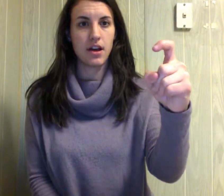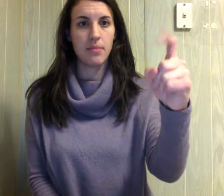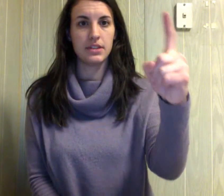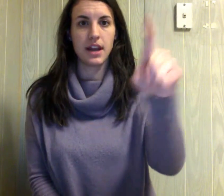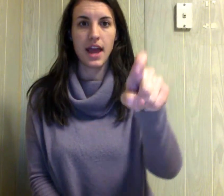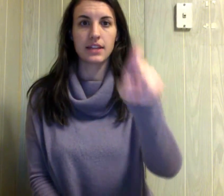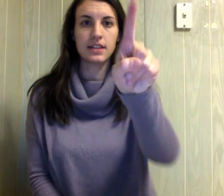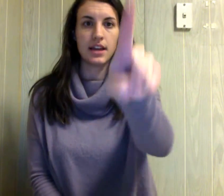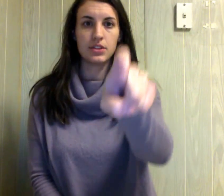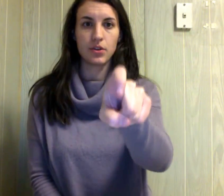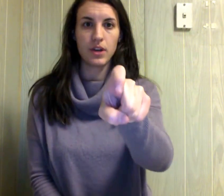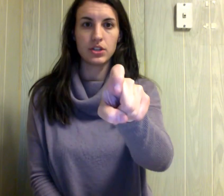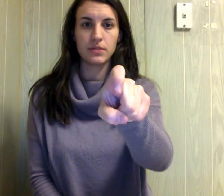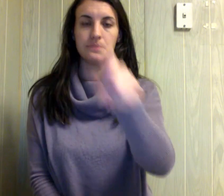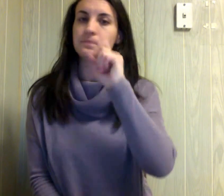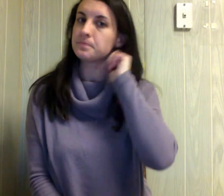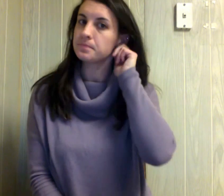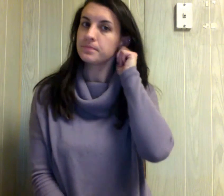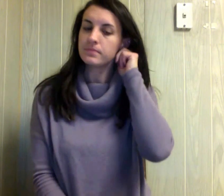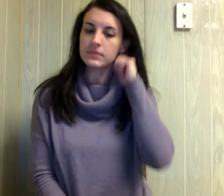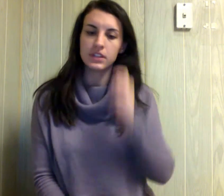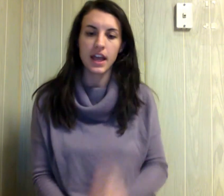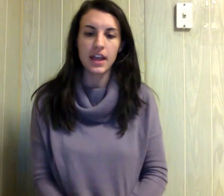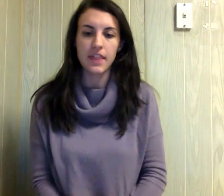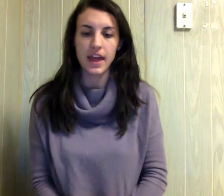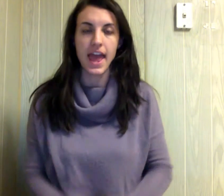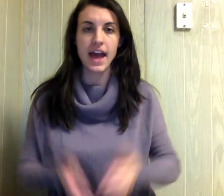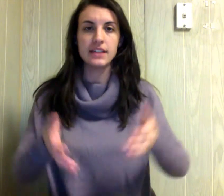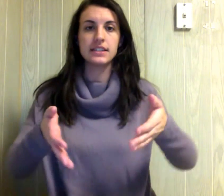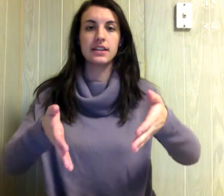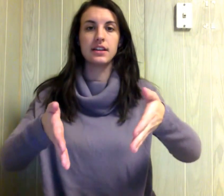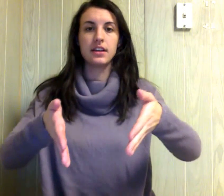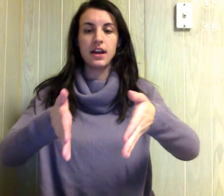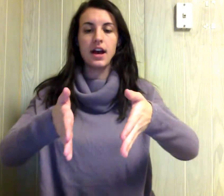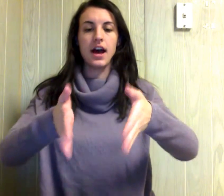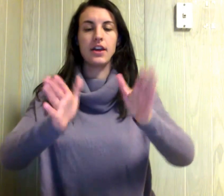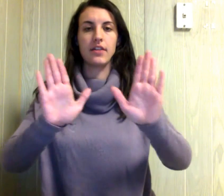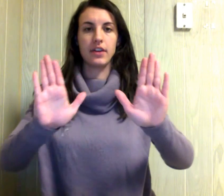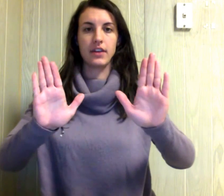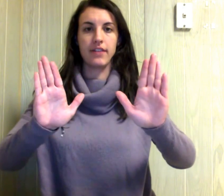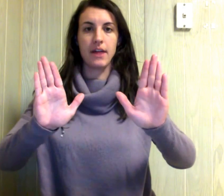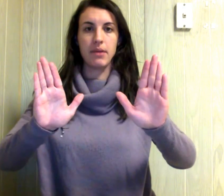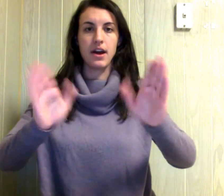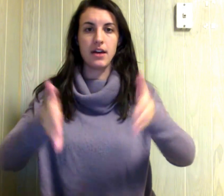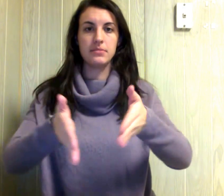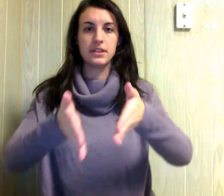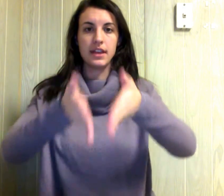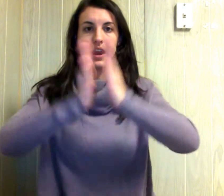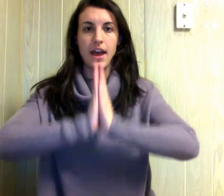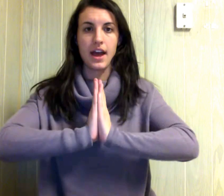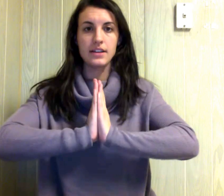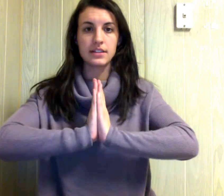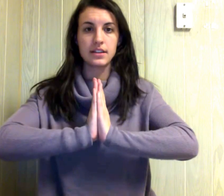down X. I ask you a question. Okay, and then ask. You have your flat palms, and then ask